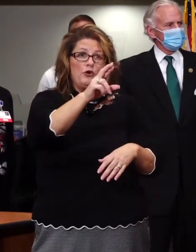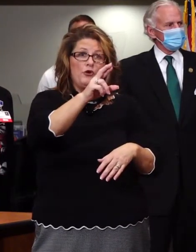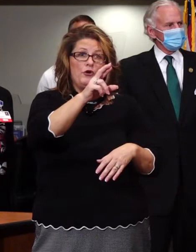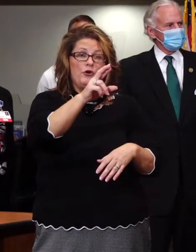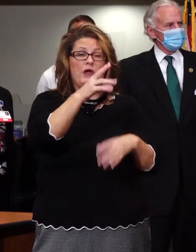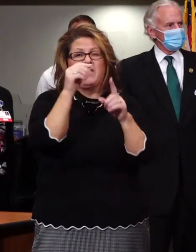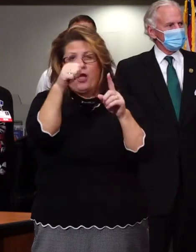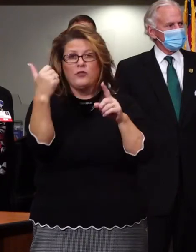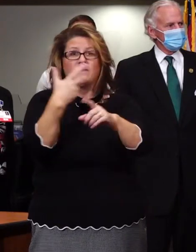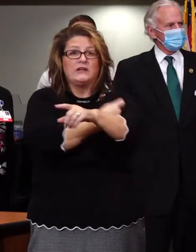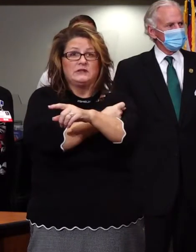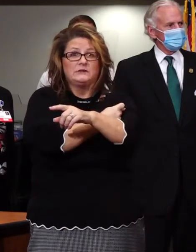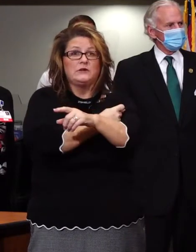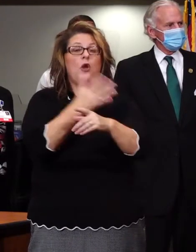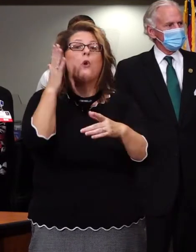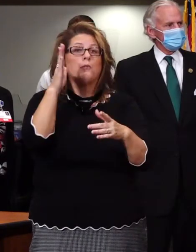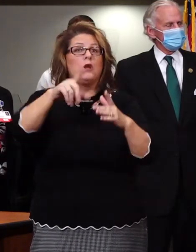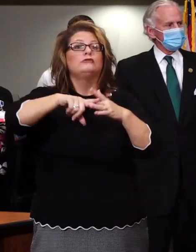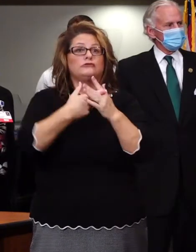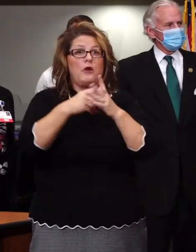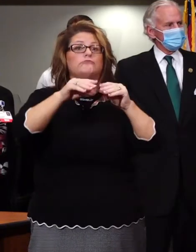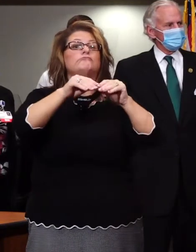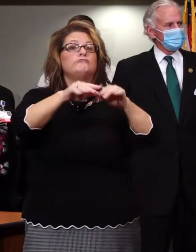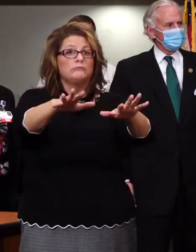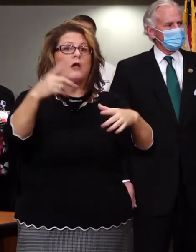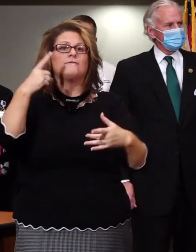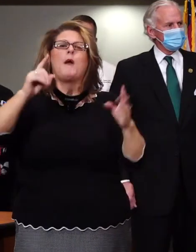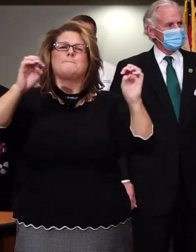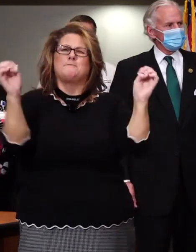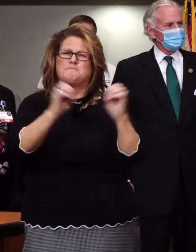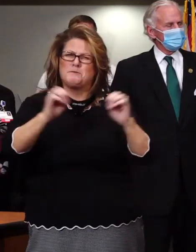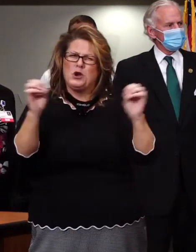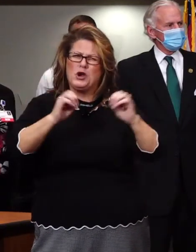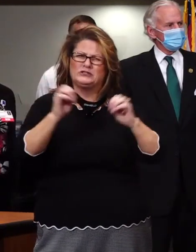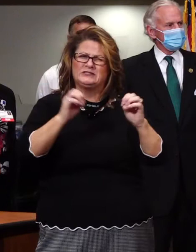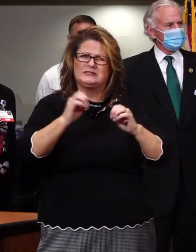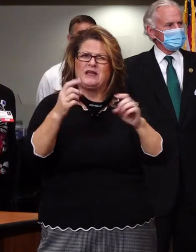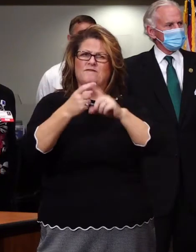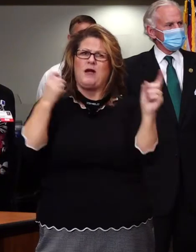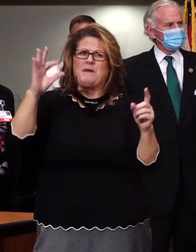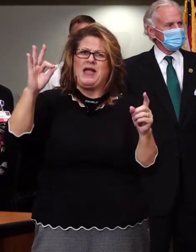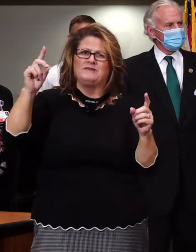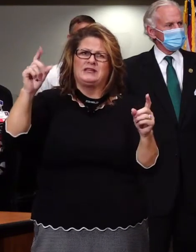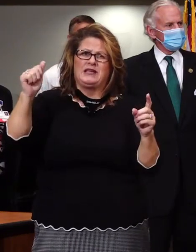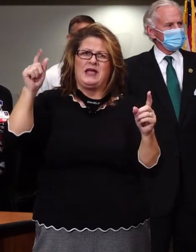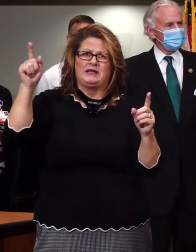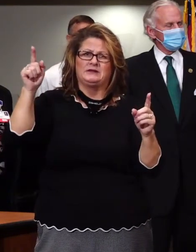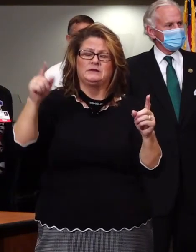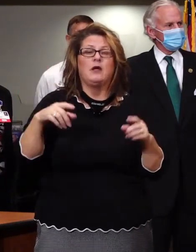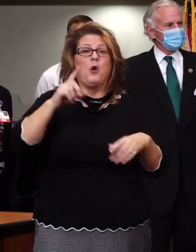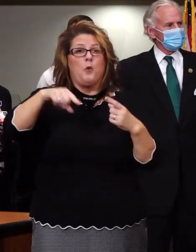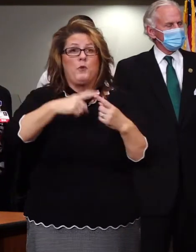time, but in time with an emergency use authorization from the FDA. In the clinical trials,